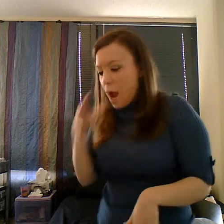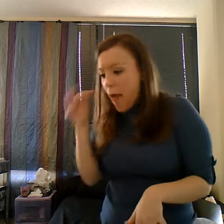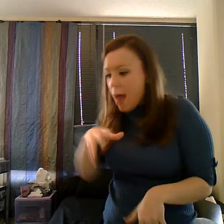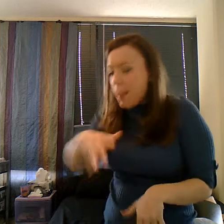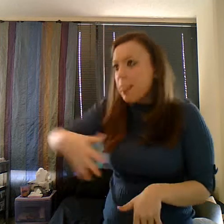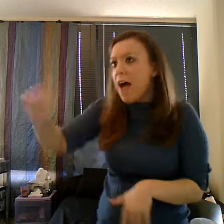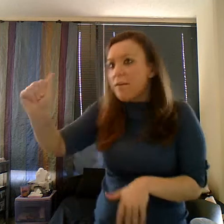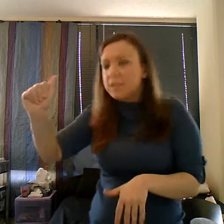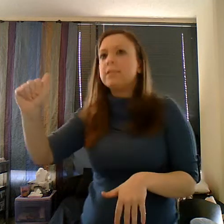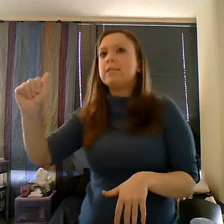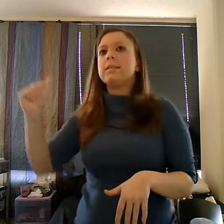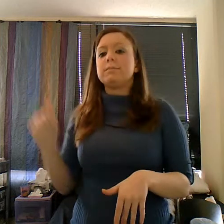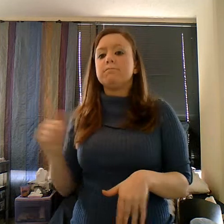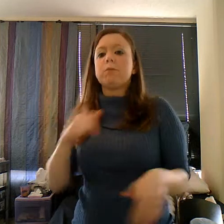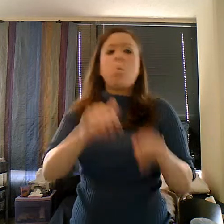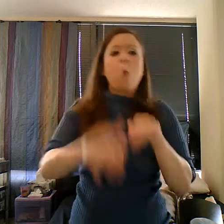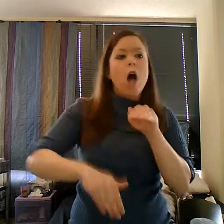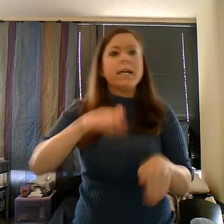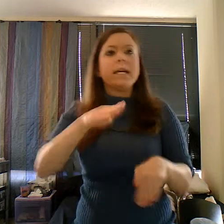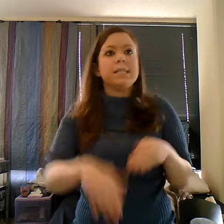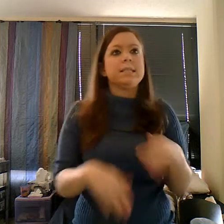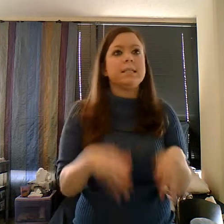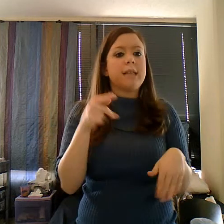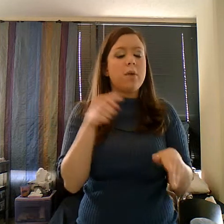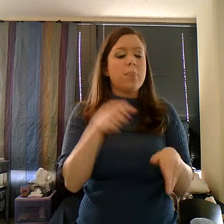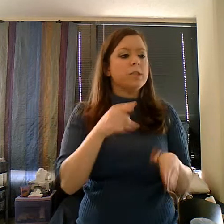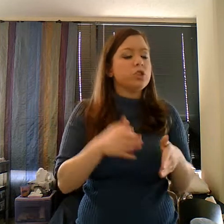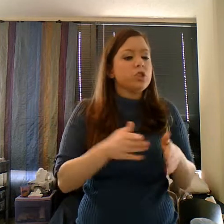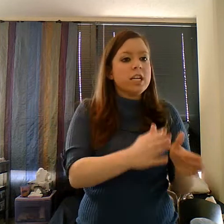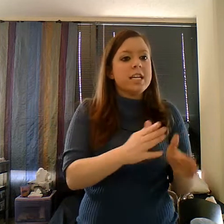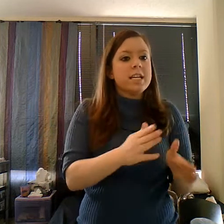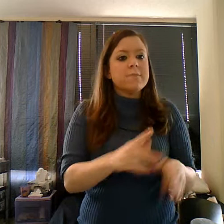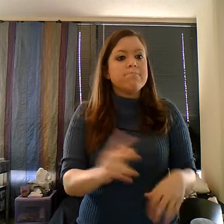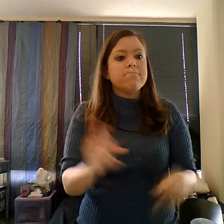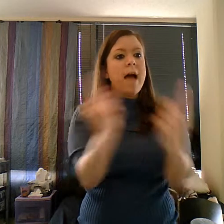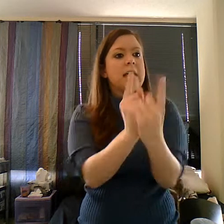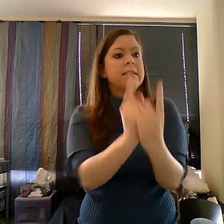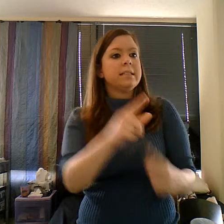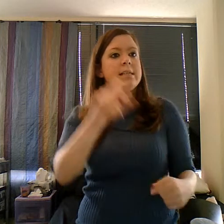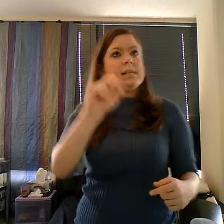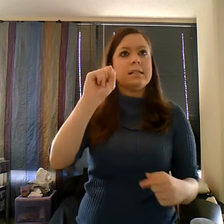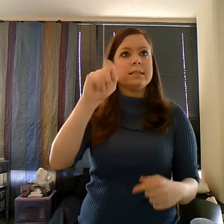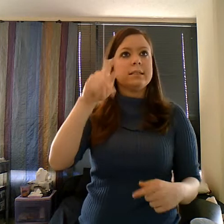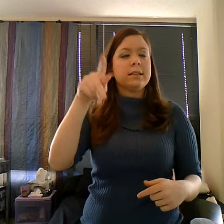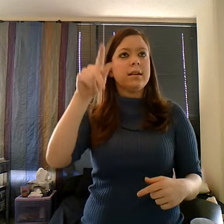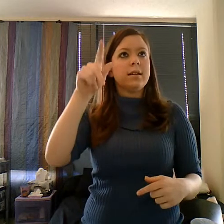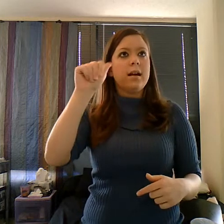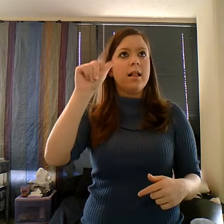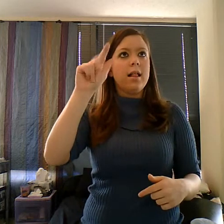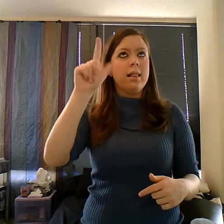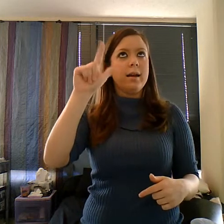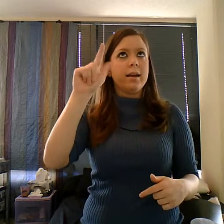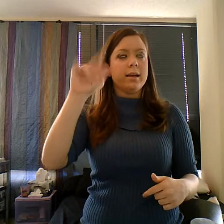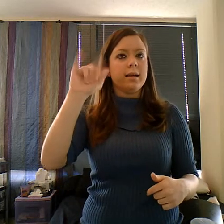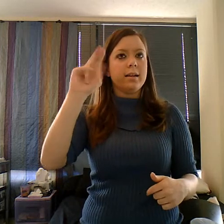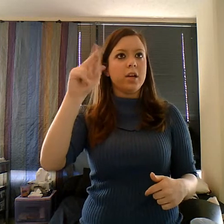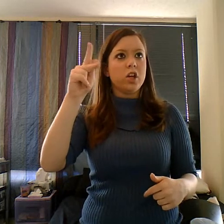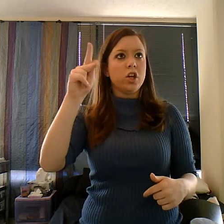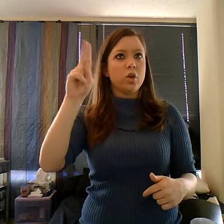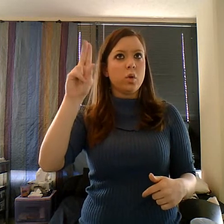you are very fat. What have you been eating? And the cat said, I ate the gruel and the pot and the old